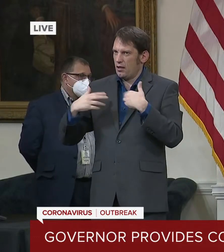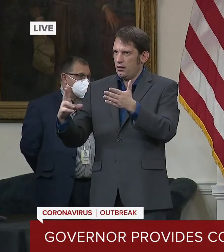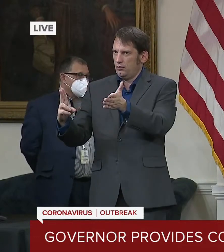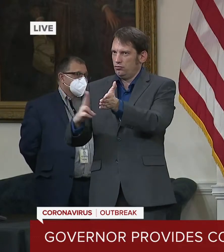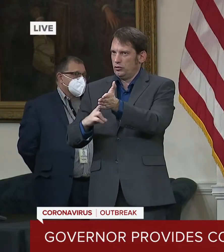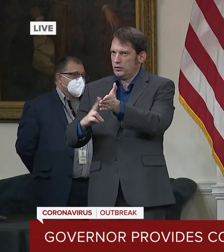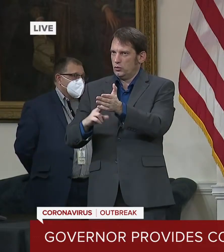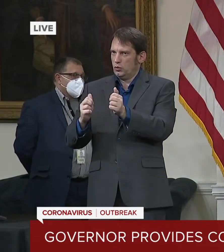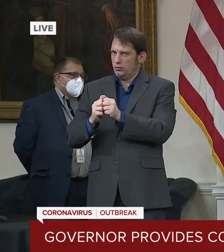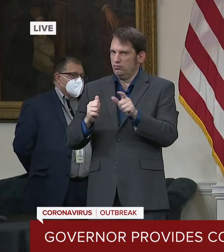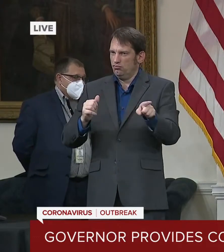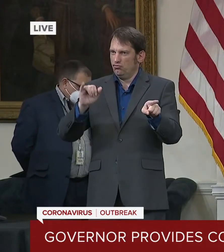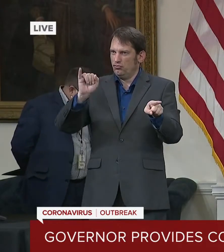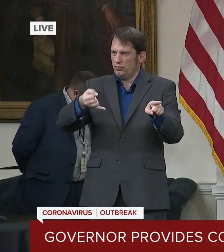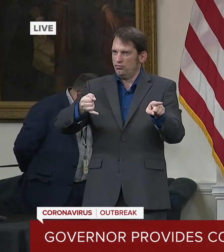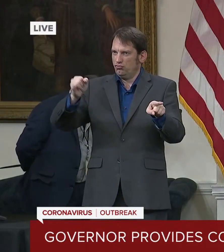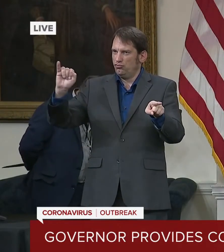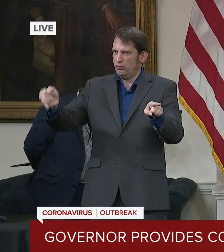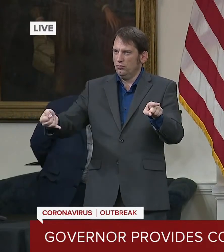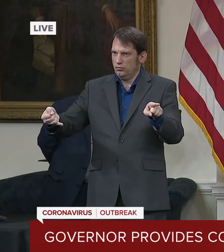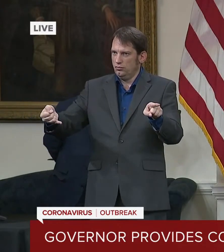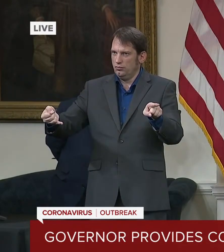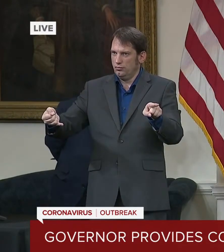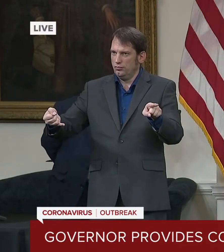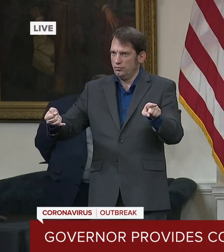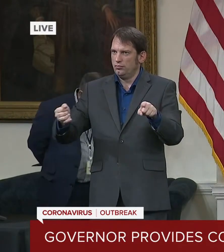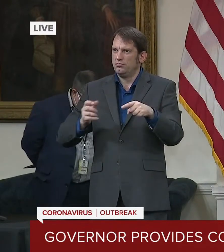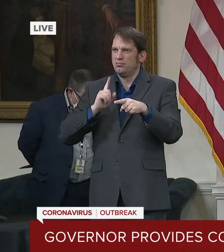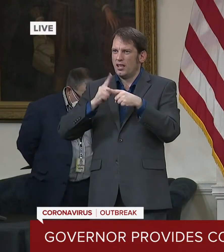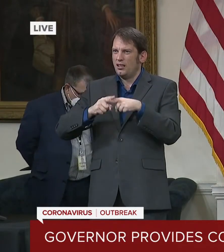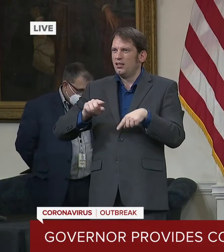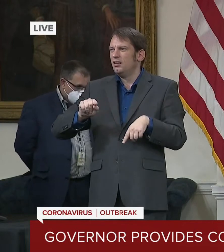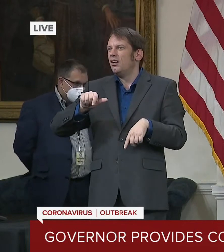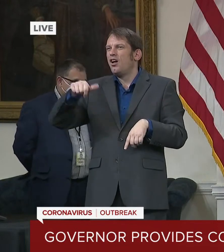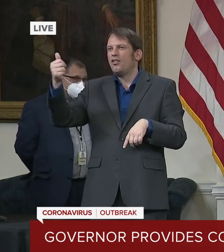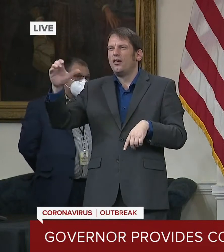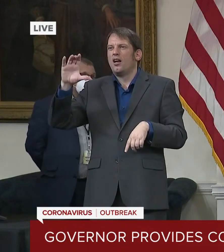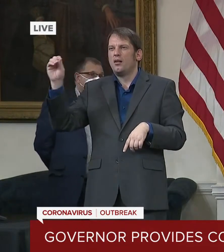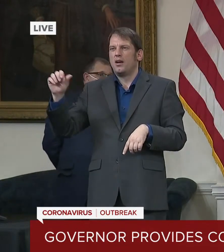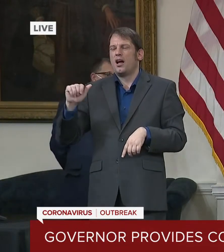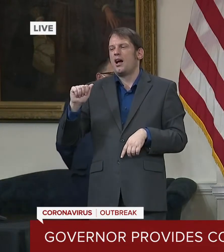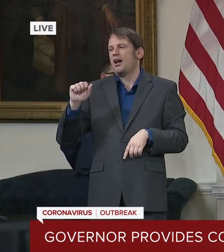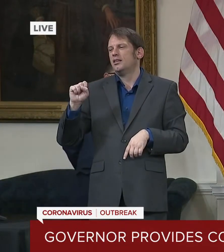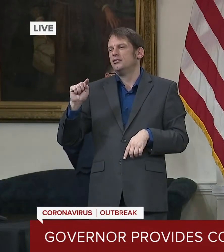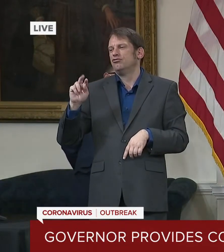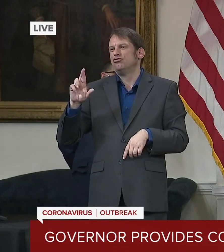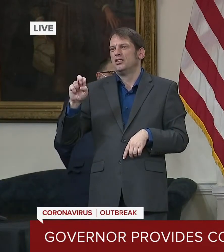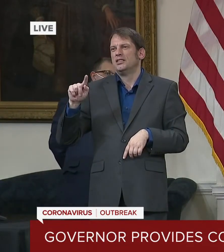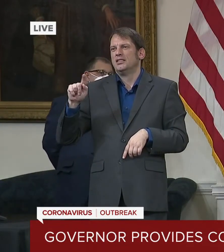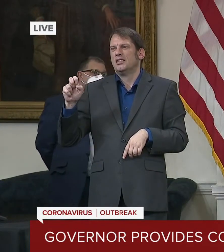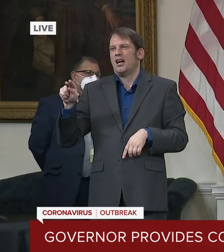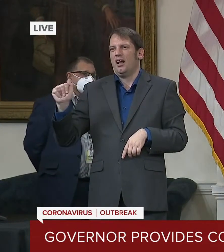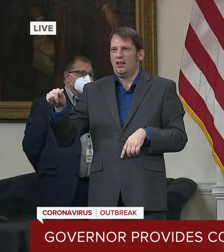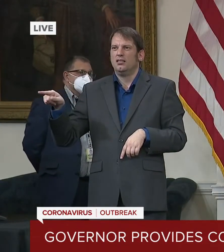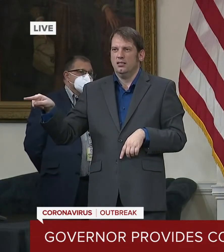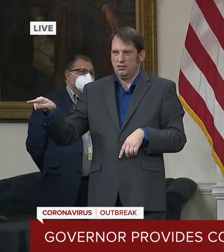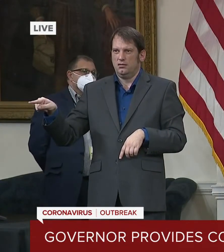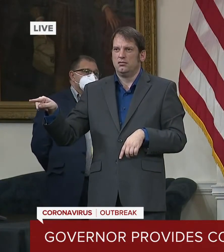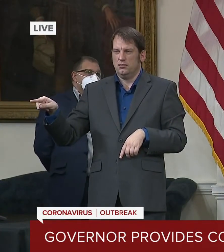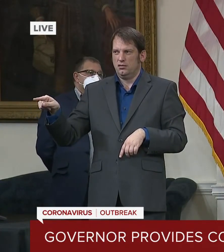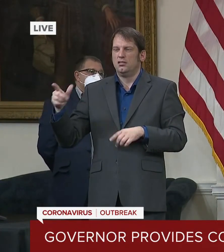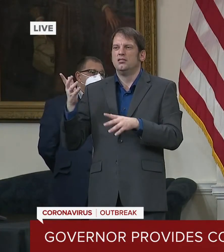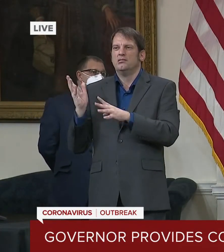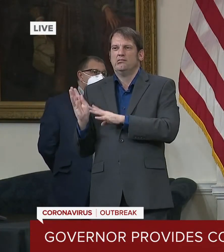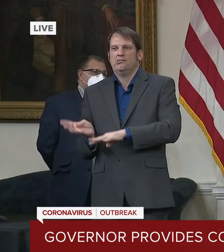with Johnson & Johnson and AstraZeneca to produce, be the manufacturer of their